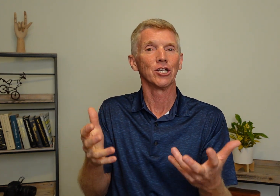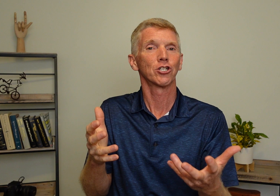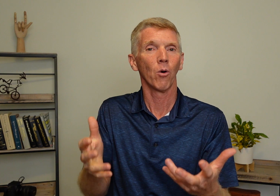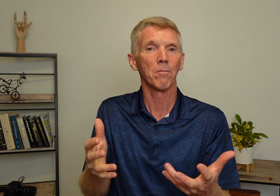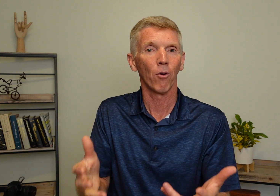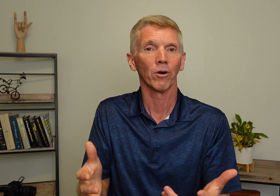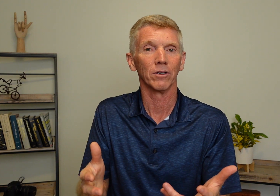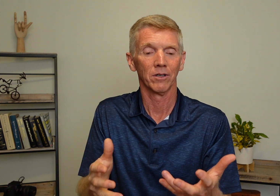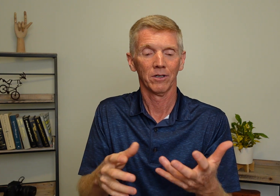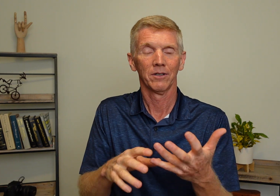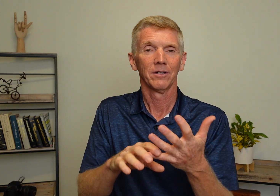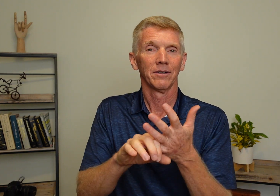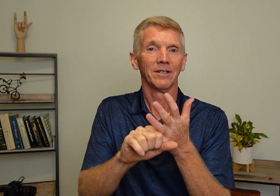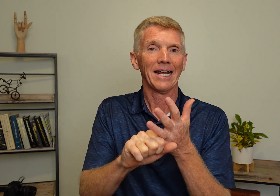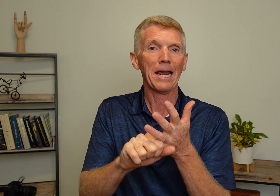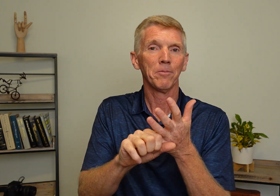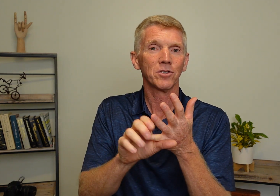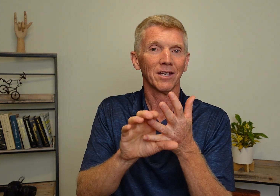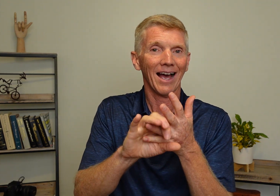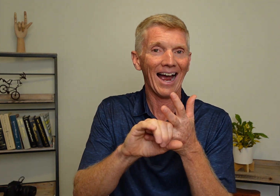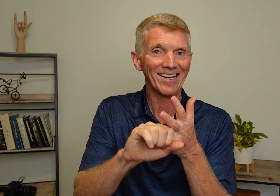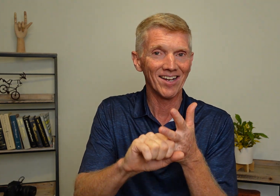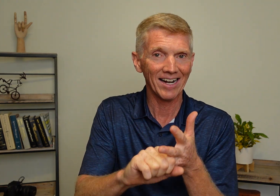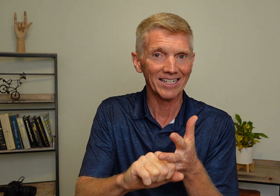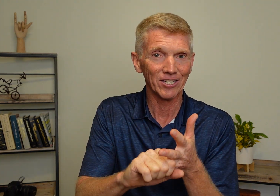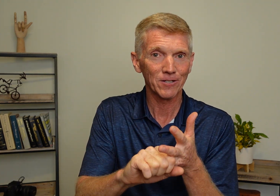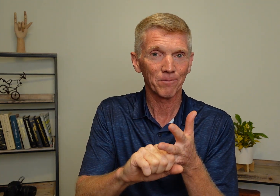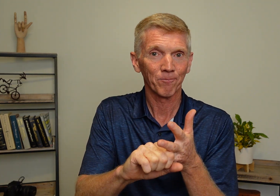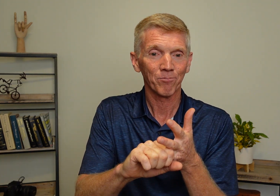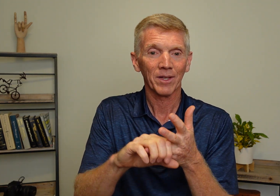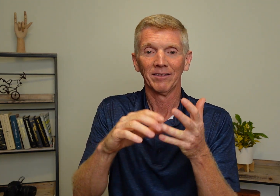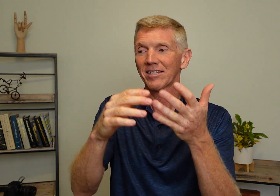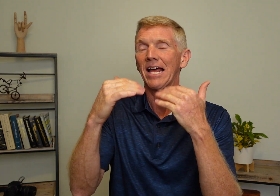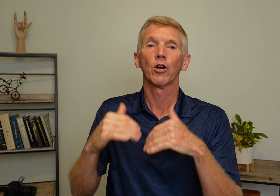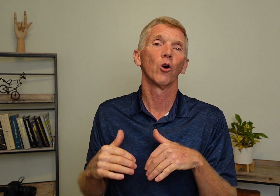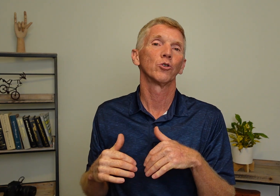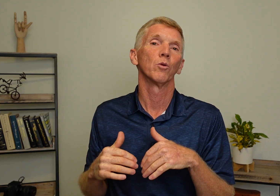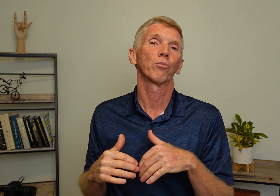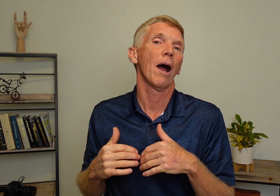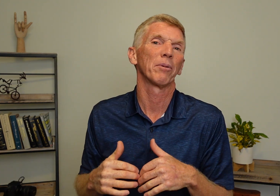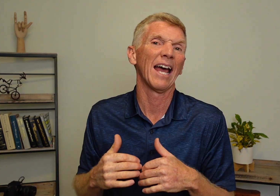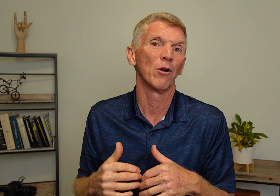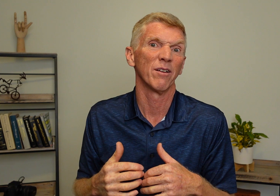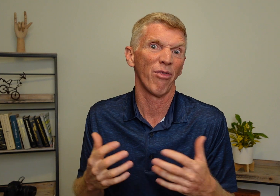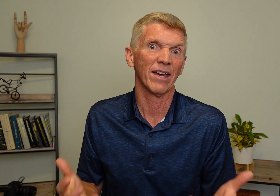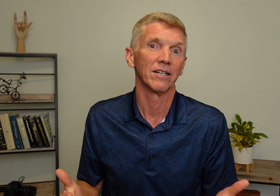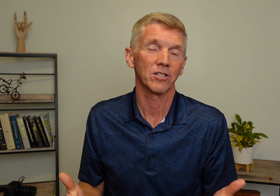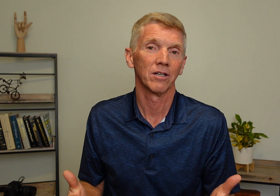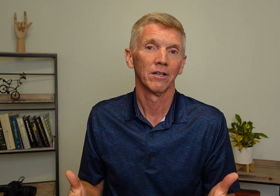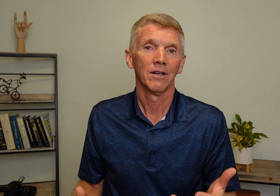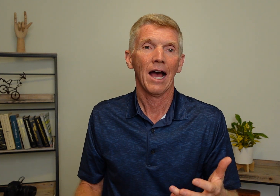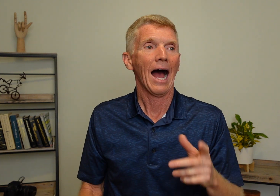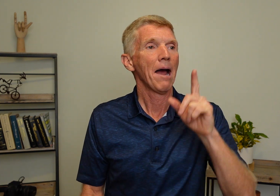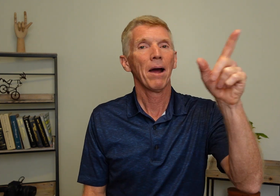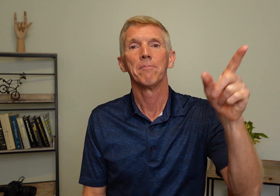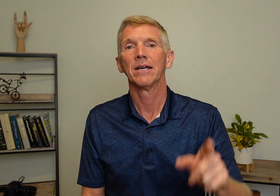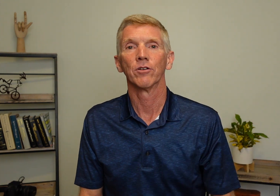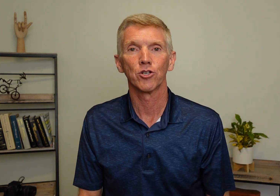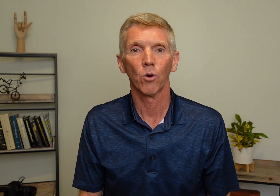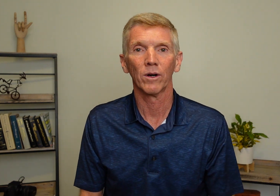so important. Names, identities. Let's now go to proper nouns of things. I might be in the store and say,